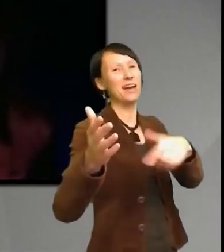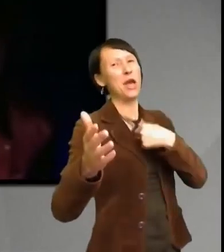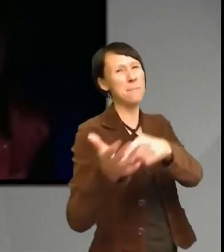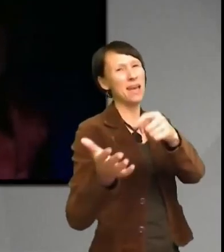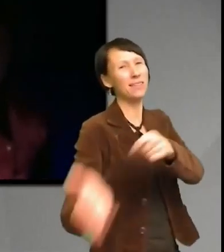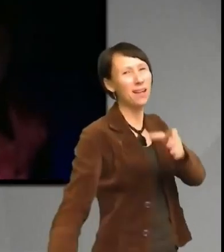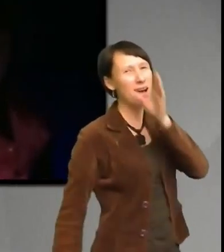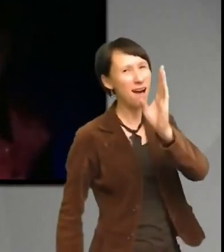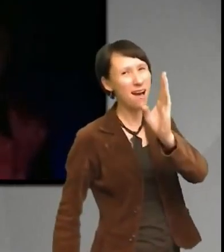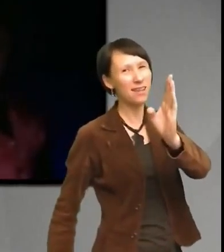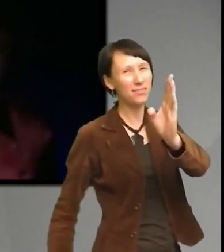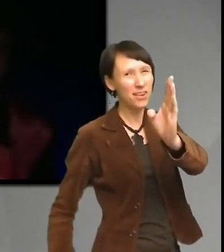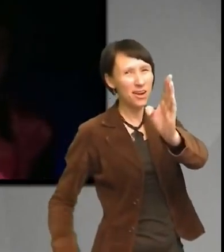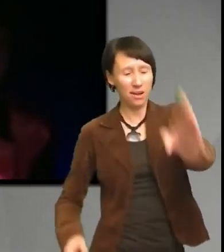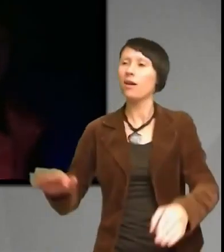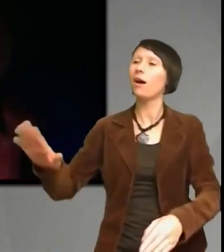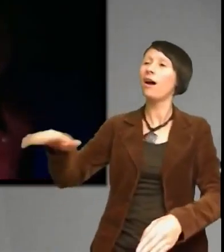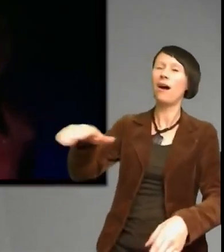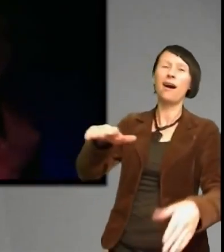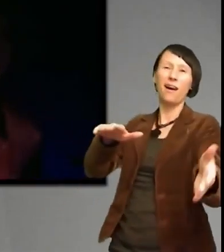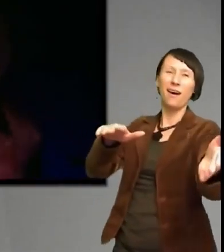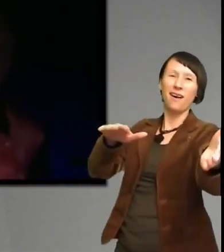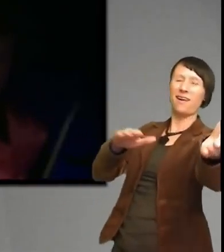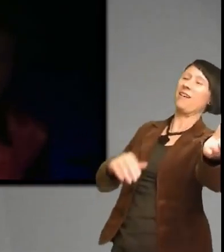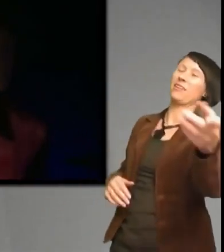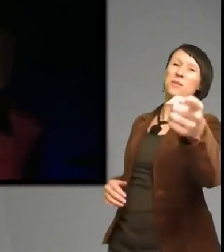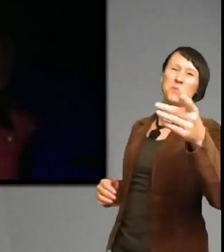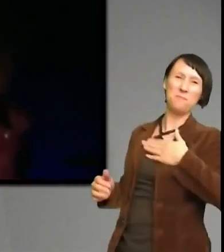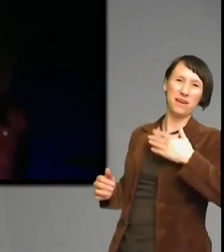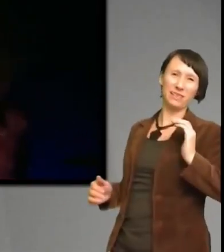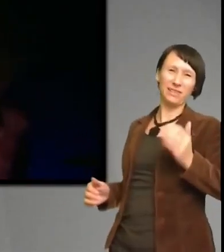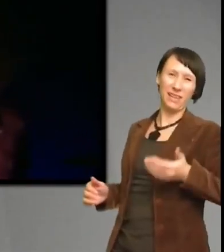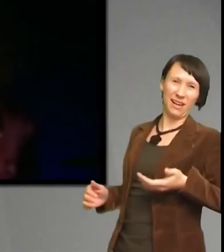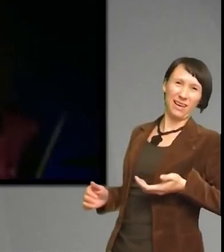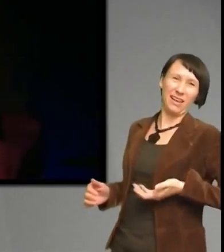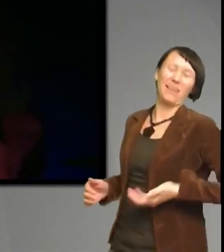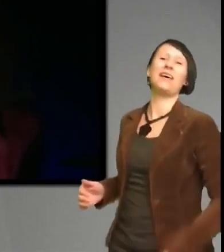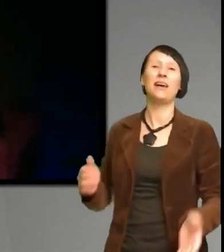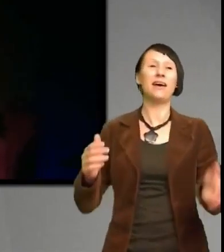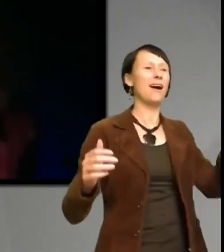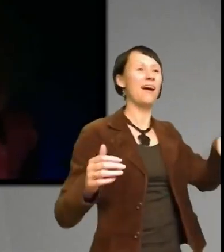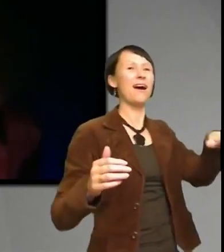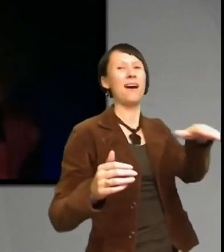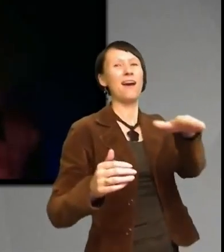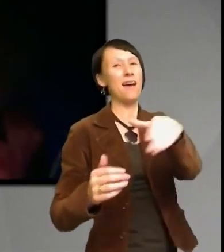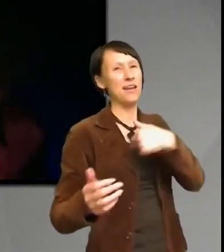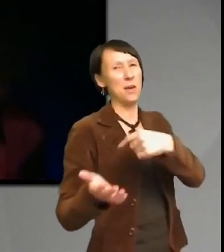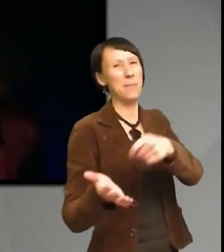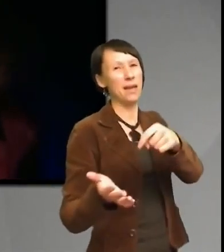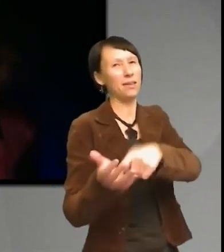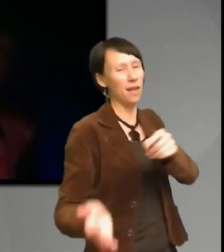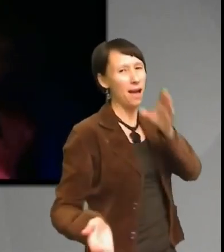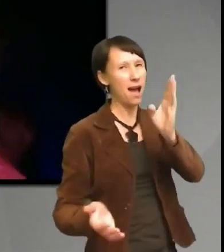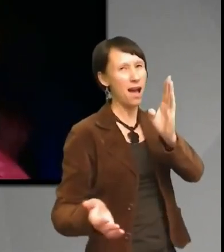Bebop-a-lula, I don't mean a maybe. Bebop-a-lula, she's my baby. Bebop-a-lula, I